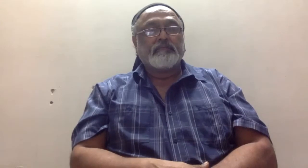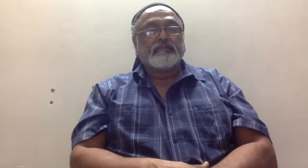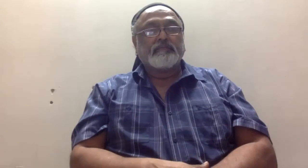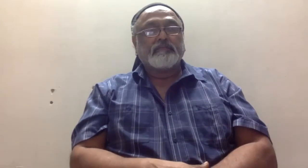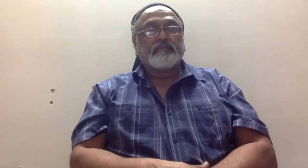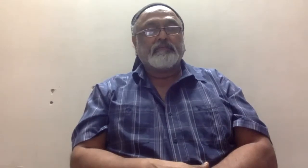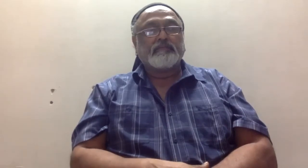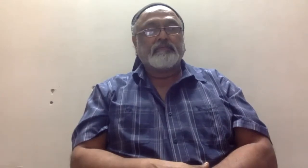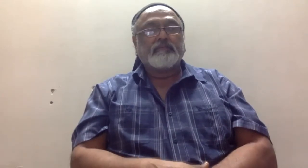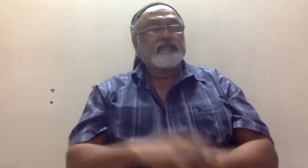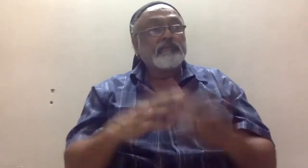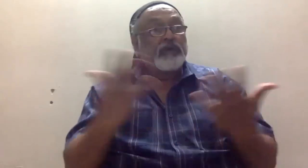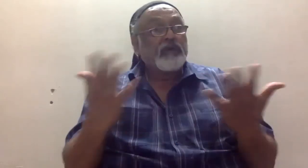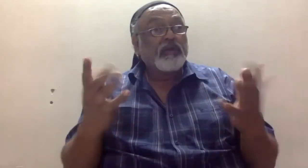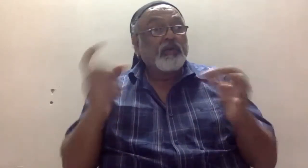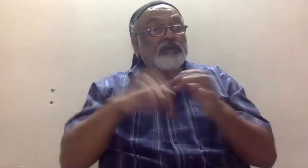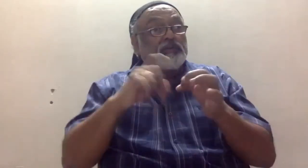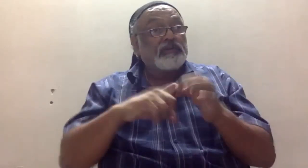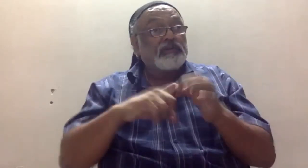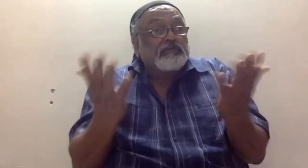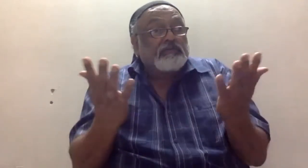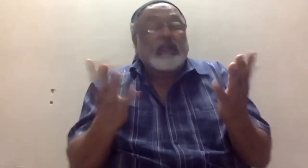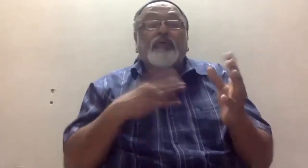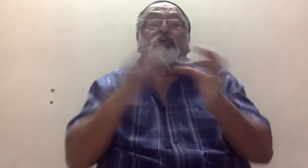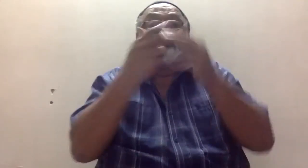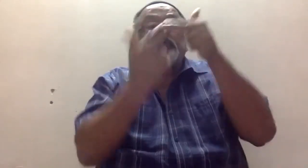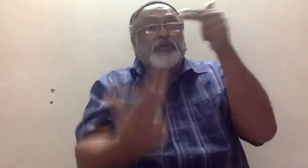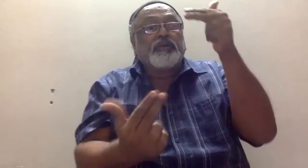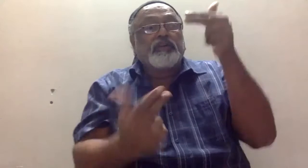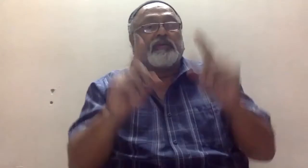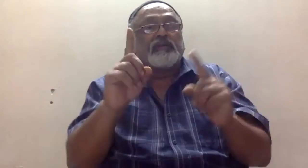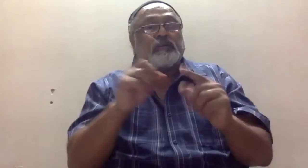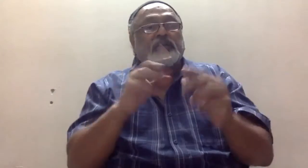More questions, please. But I can relate one incident of I think early